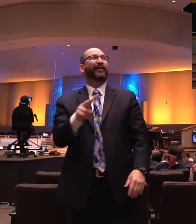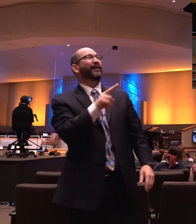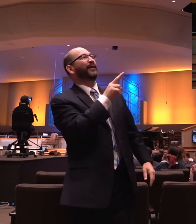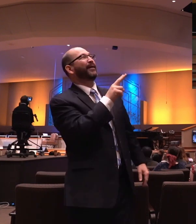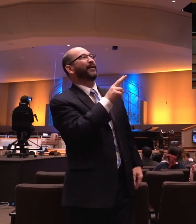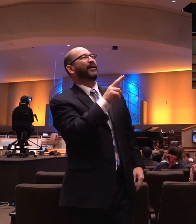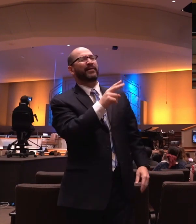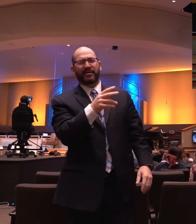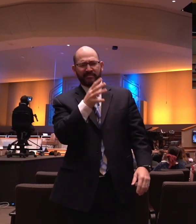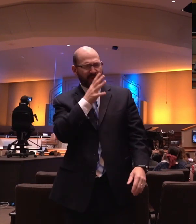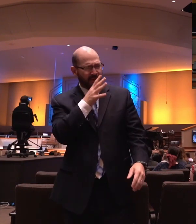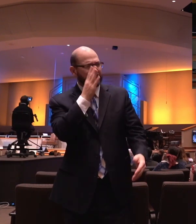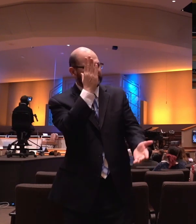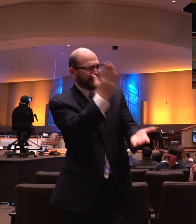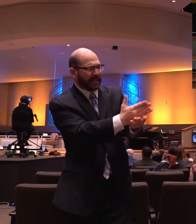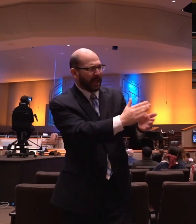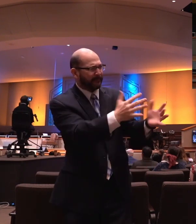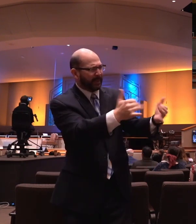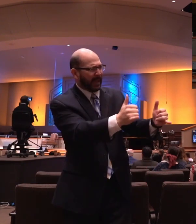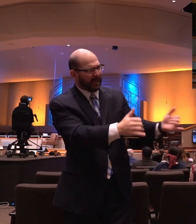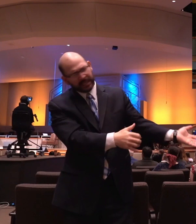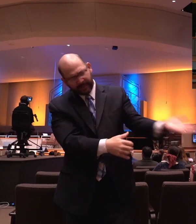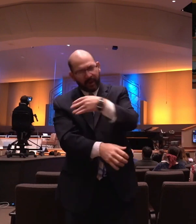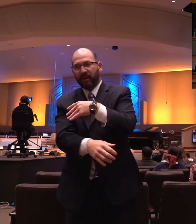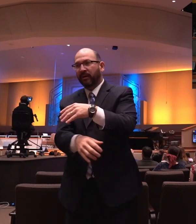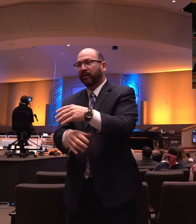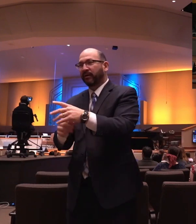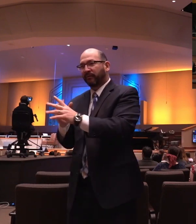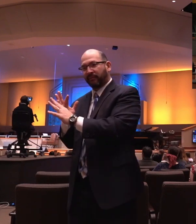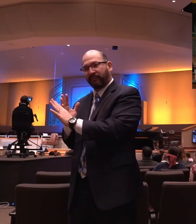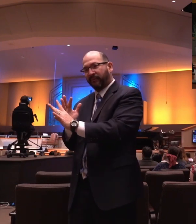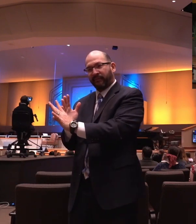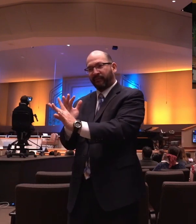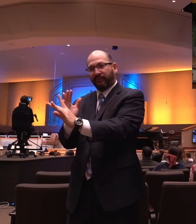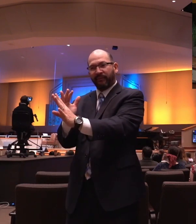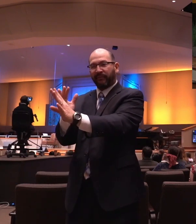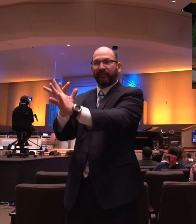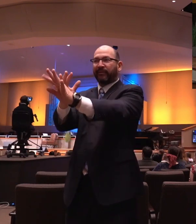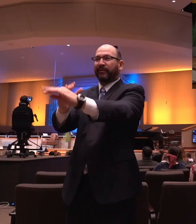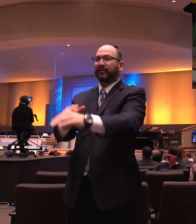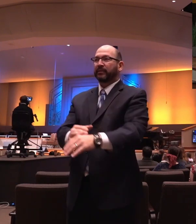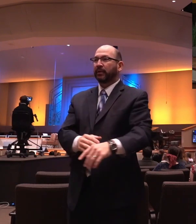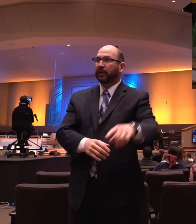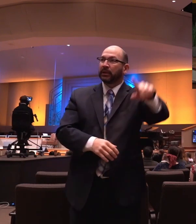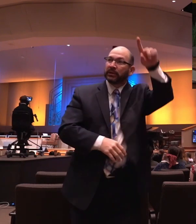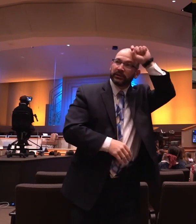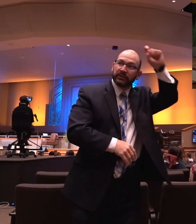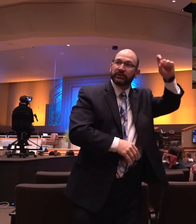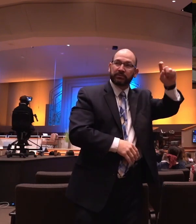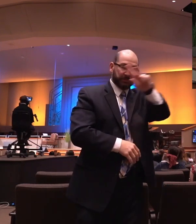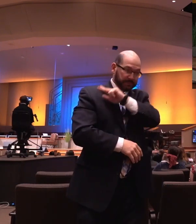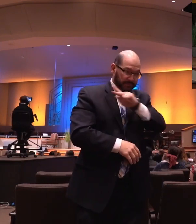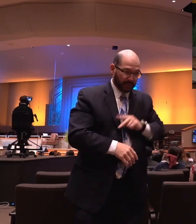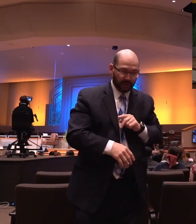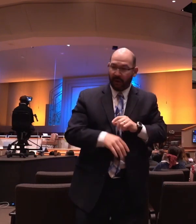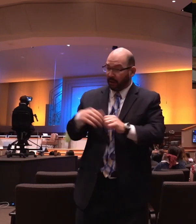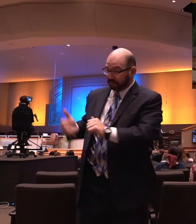Mama says, Come on, quit playing in that water. We got to go. And they're making their way and Pharaoh and his army comes riding up.